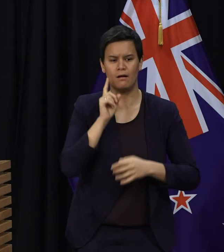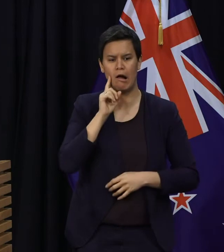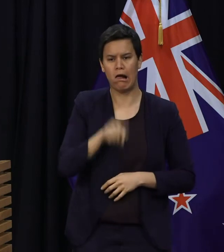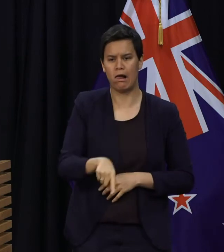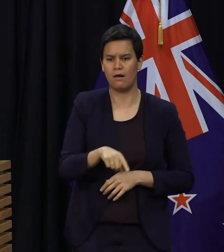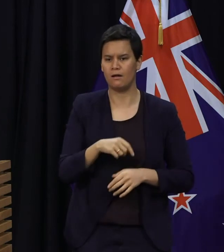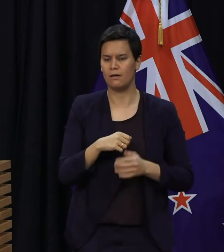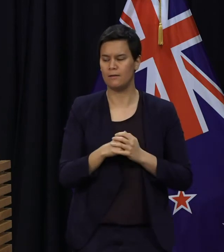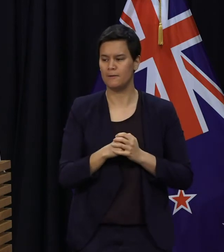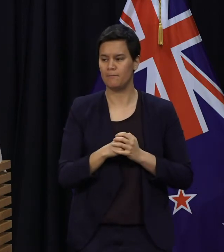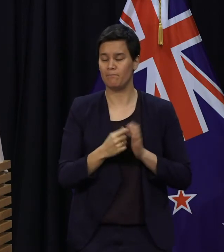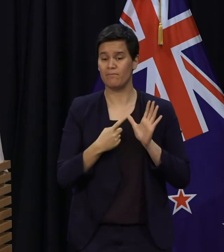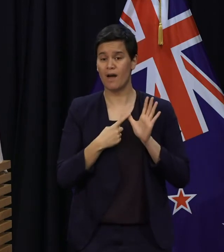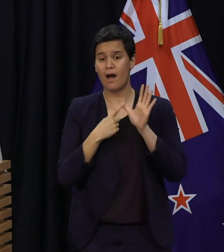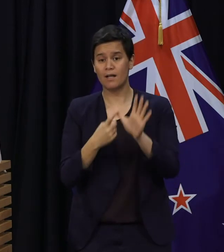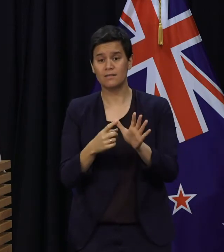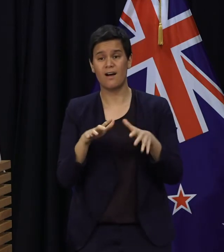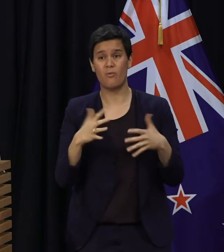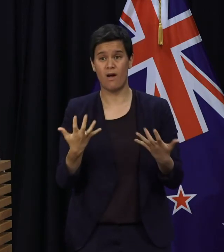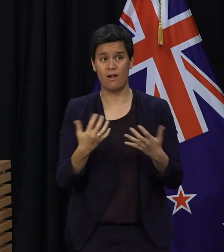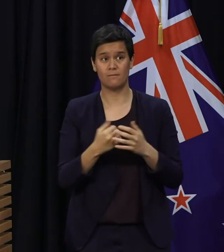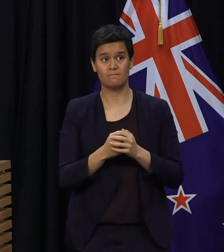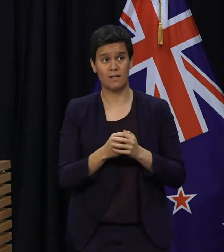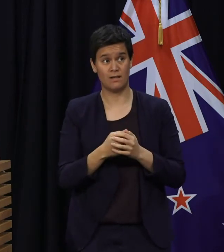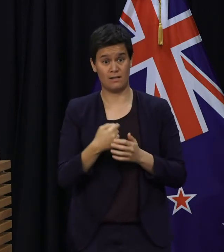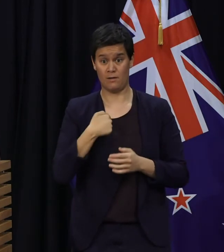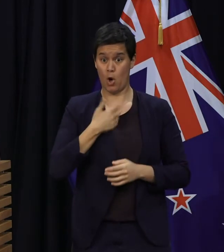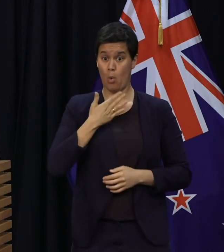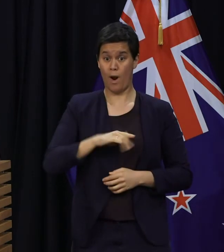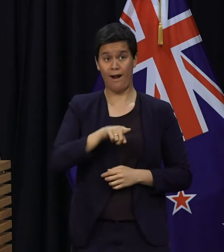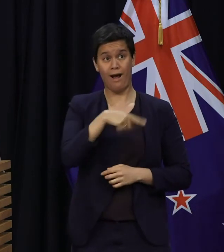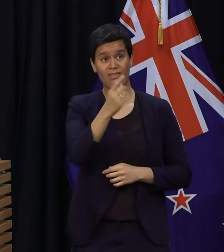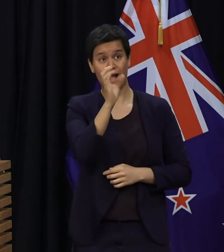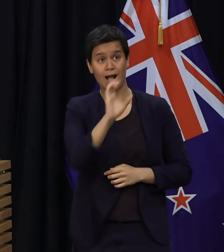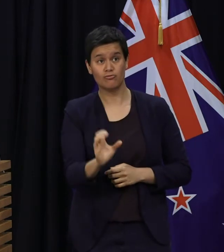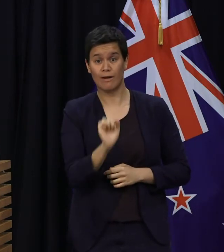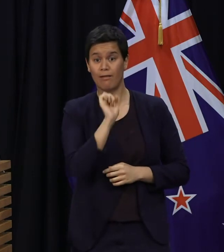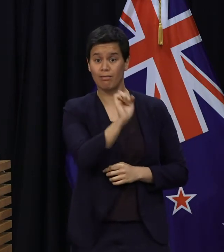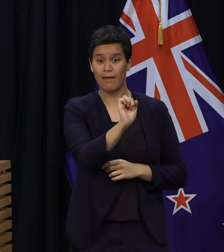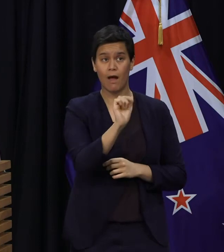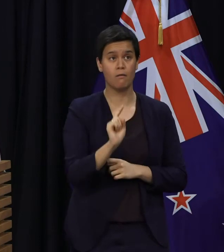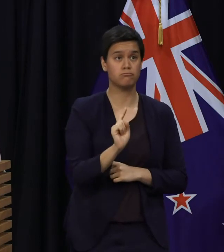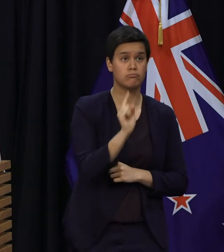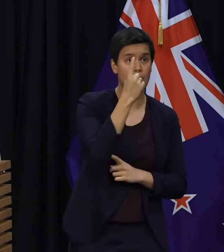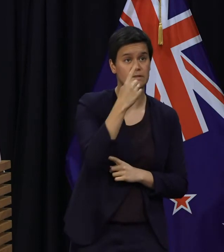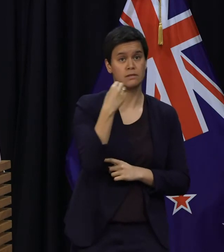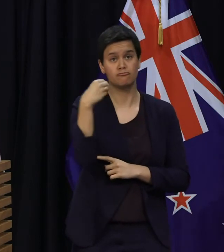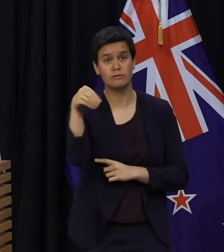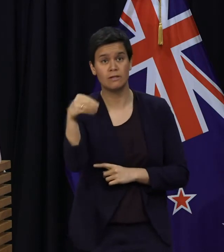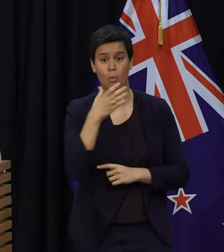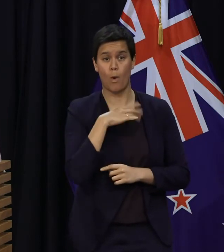leaders commentating on our electoral processes, outcomes, and so I won't do